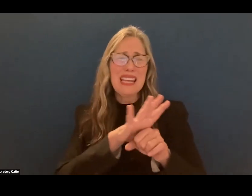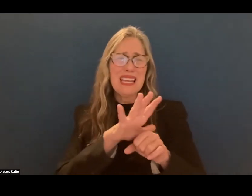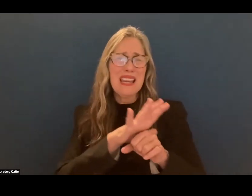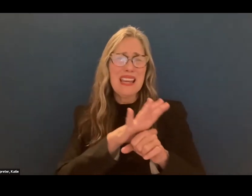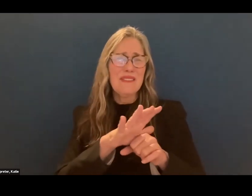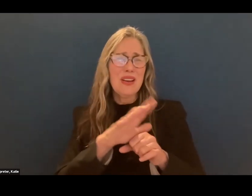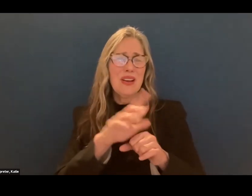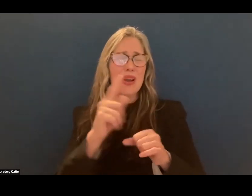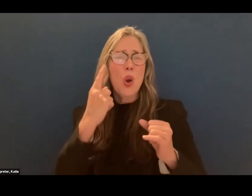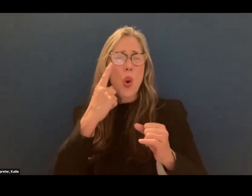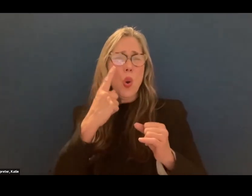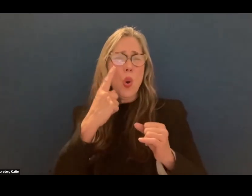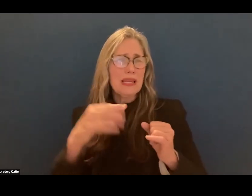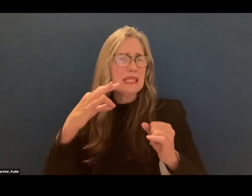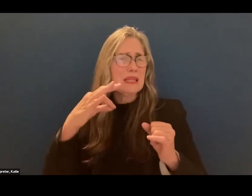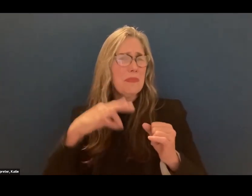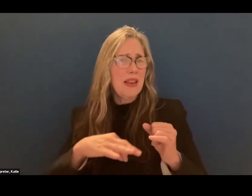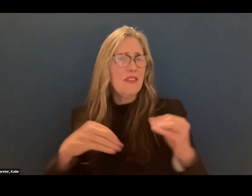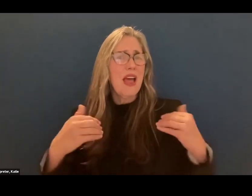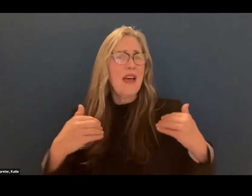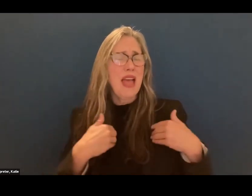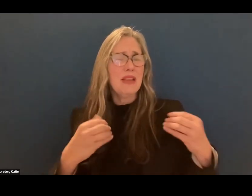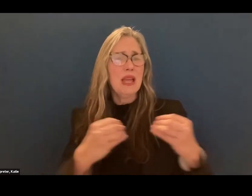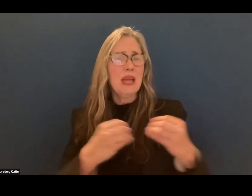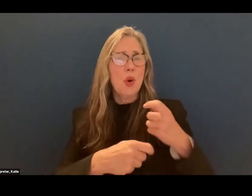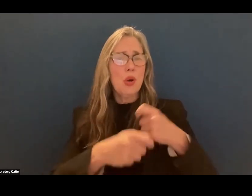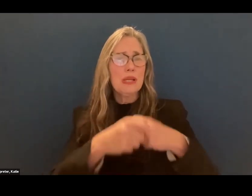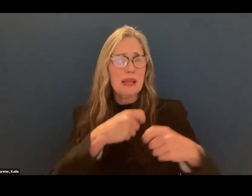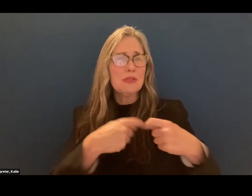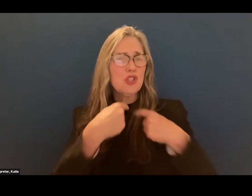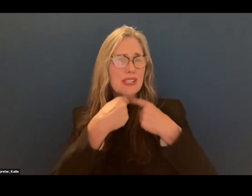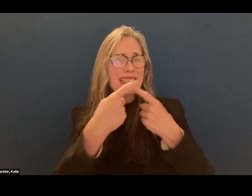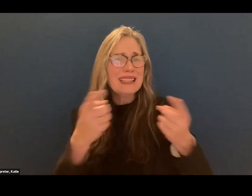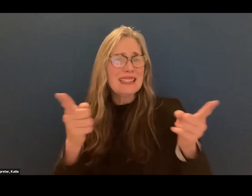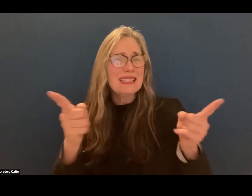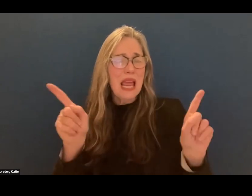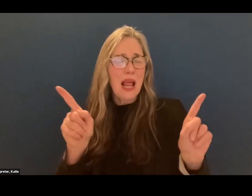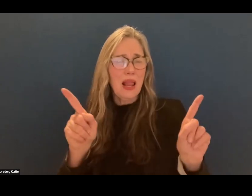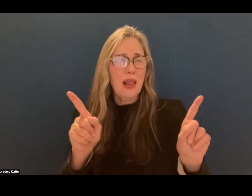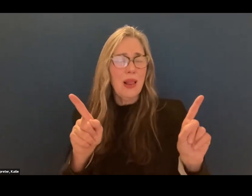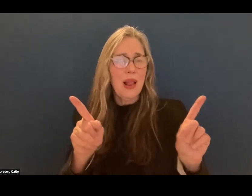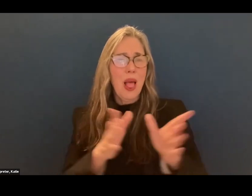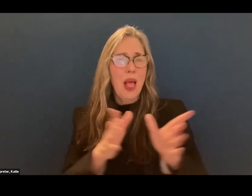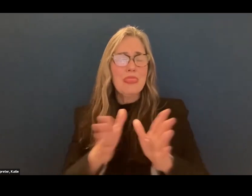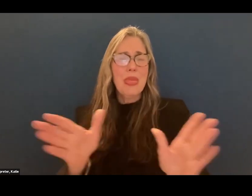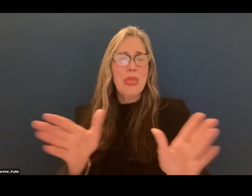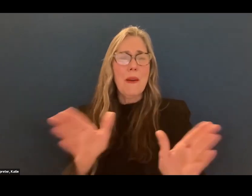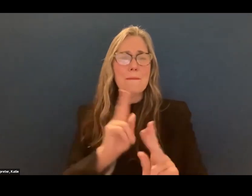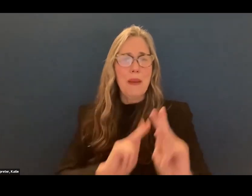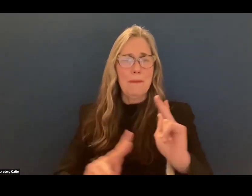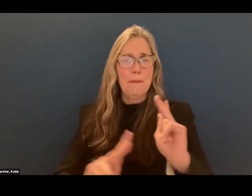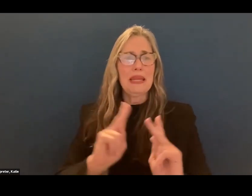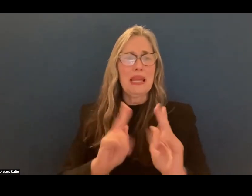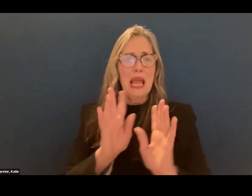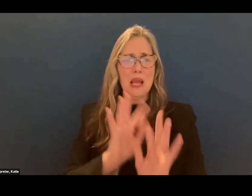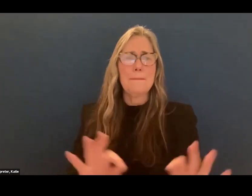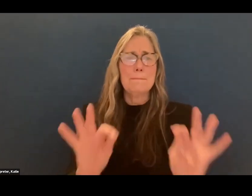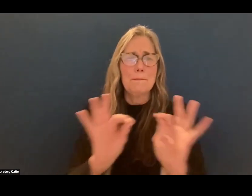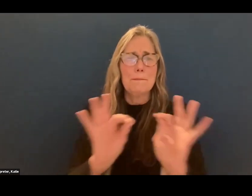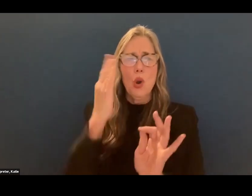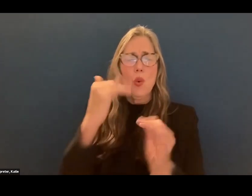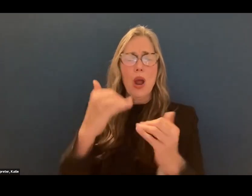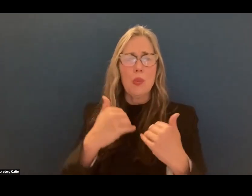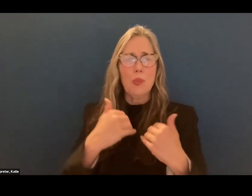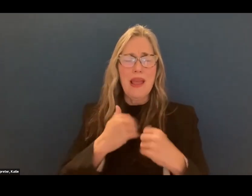do? What's the advantage? What's the benefit of having them here? So if you can just say that for the public, the importance of substitutes. Well, they are